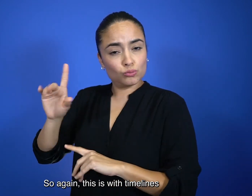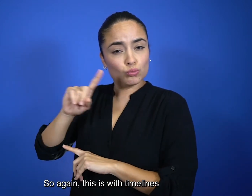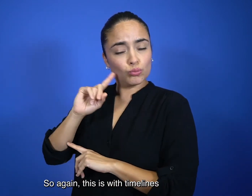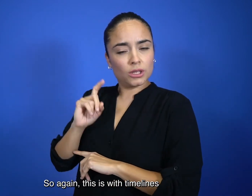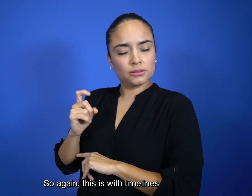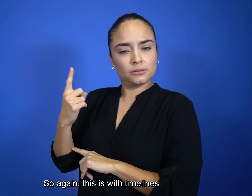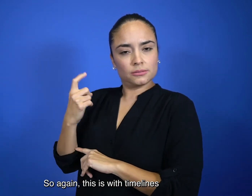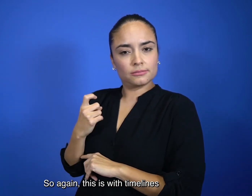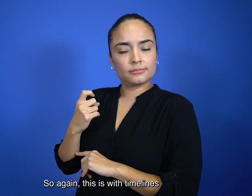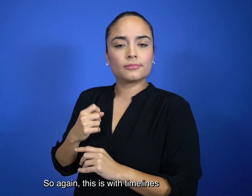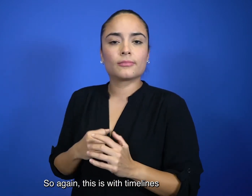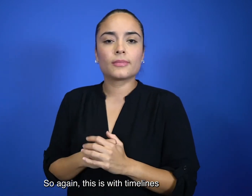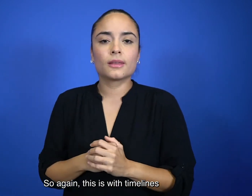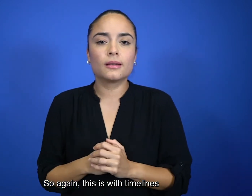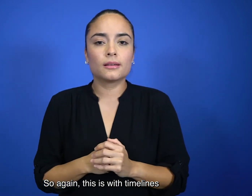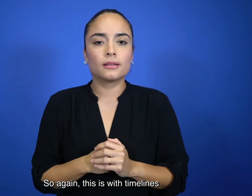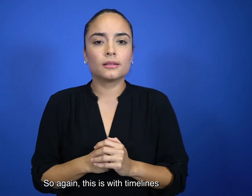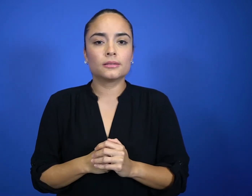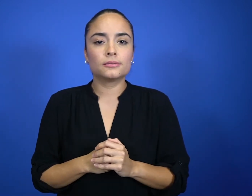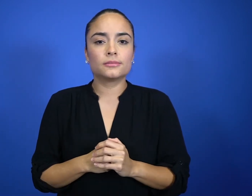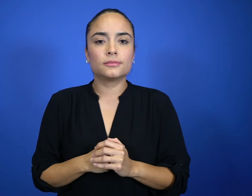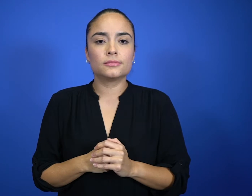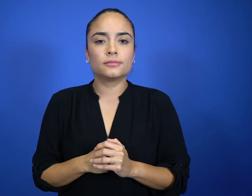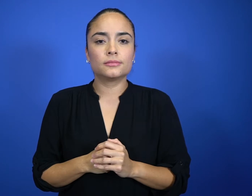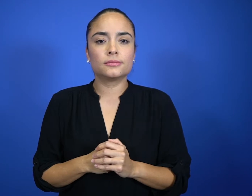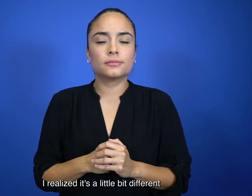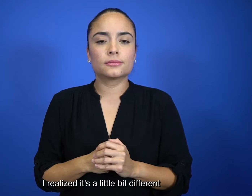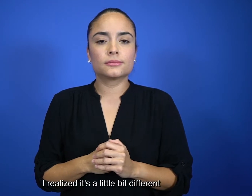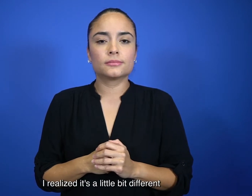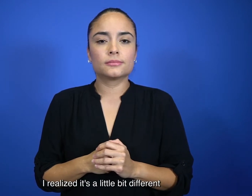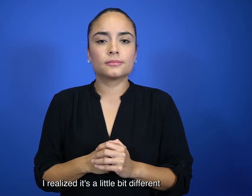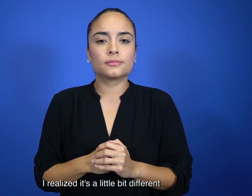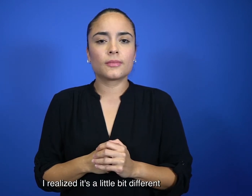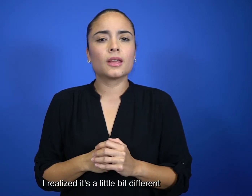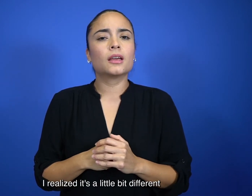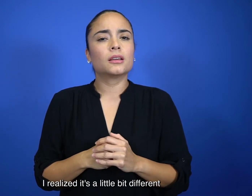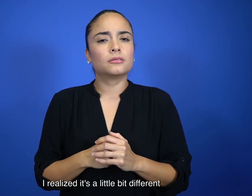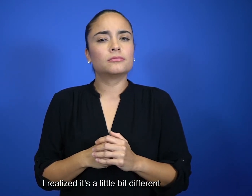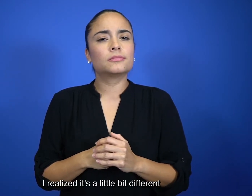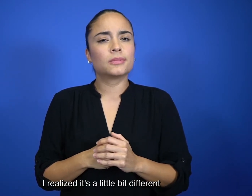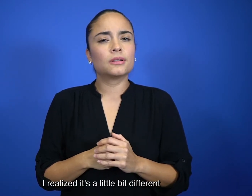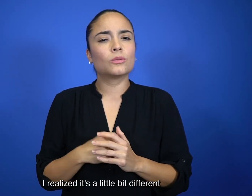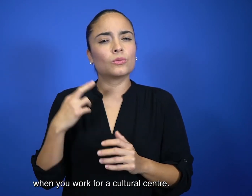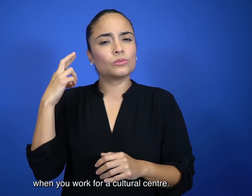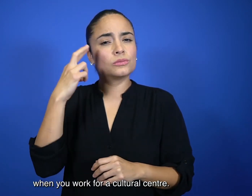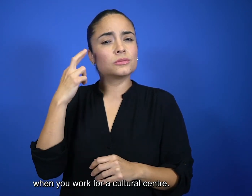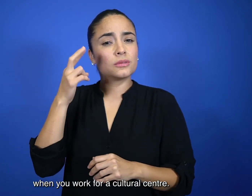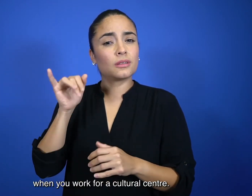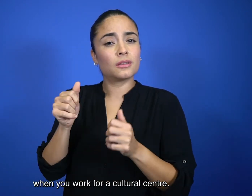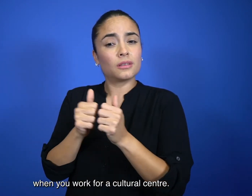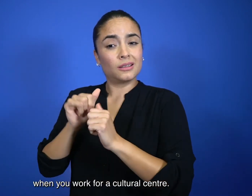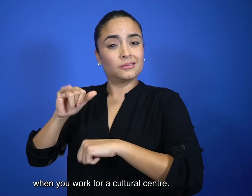again, it's just with timelines, I realized it's a little bit different when you work for a cultural